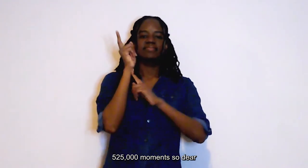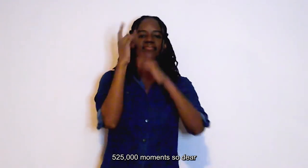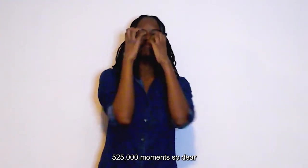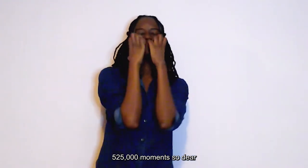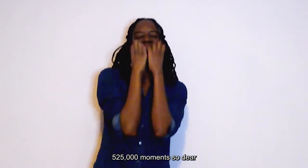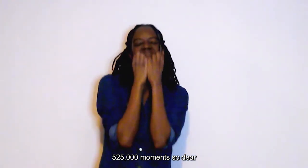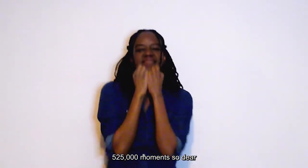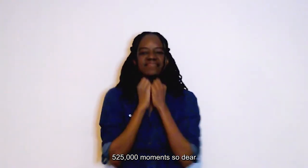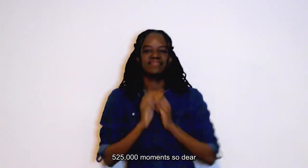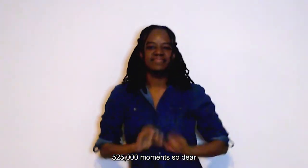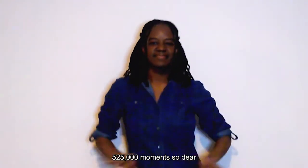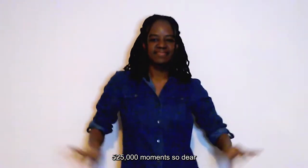so deep